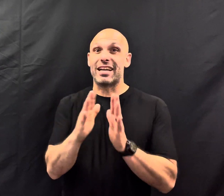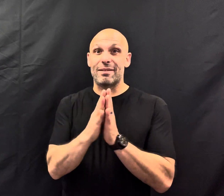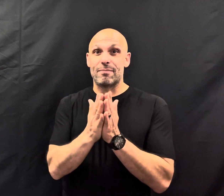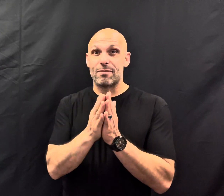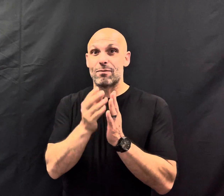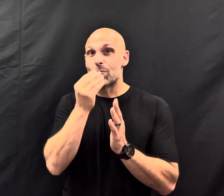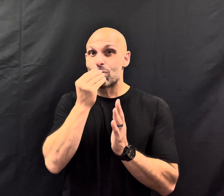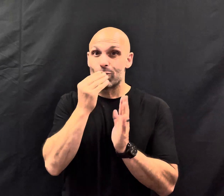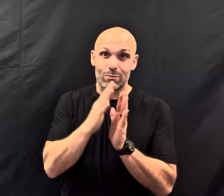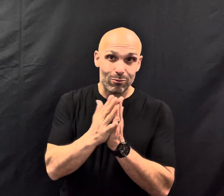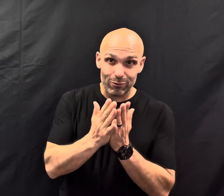signing.